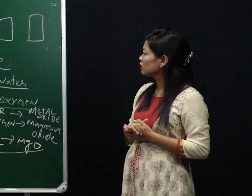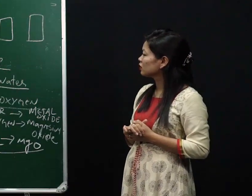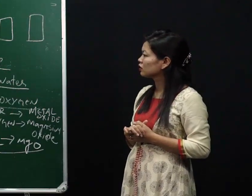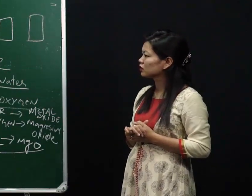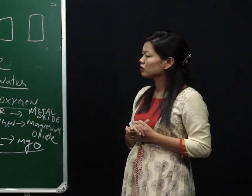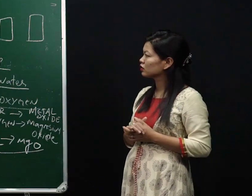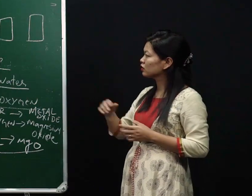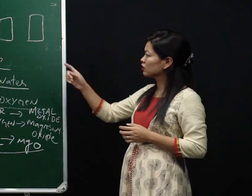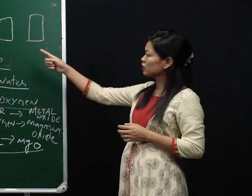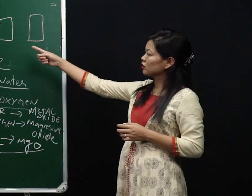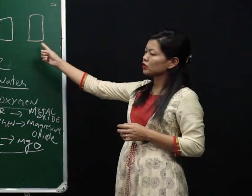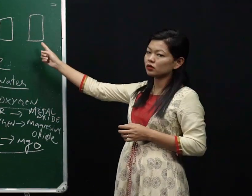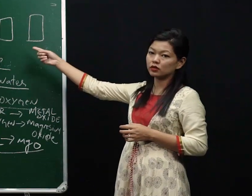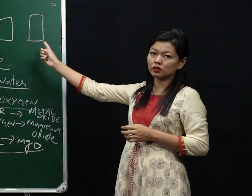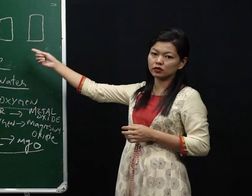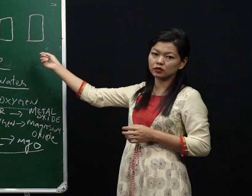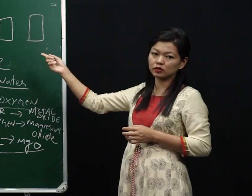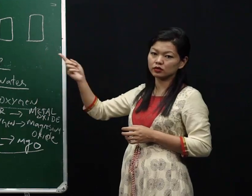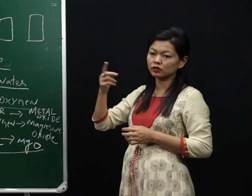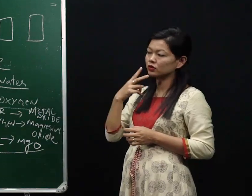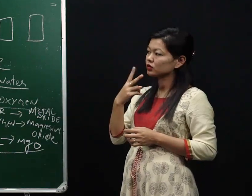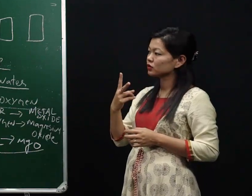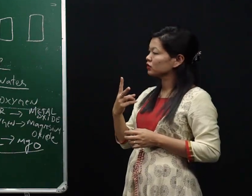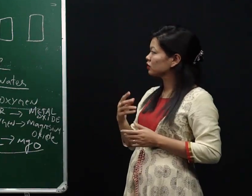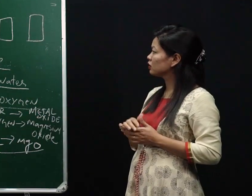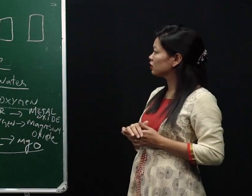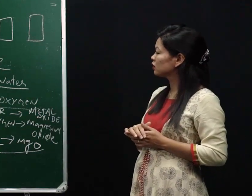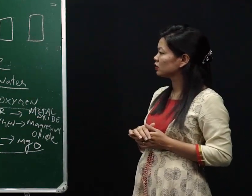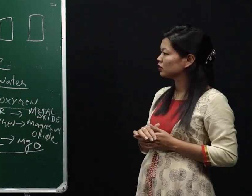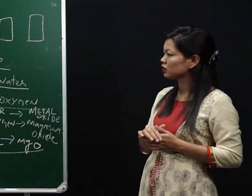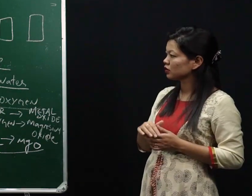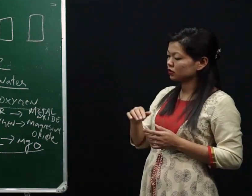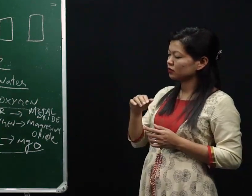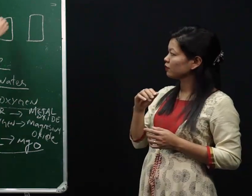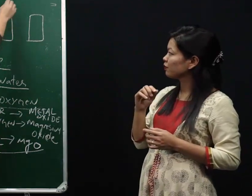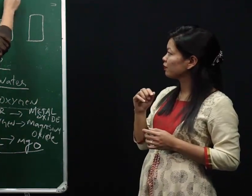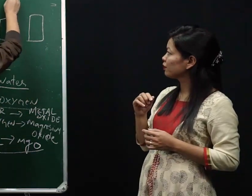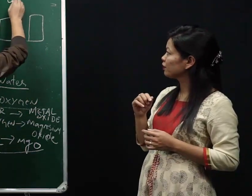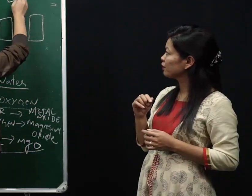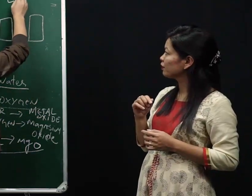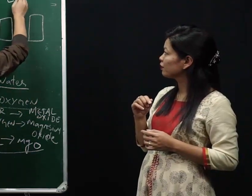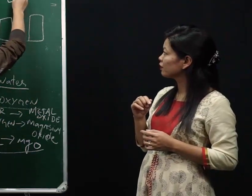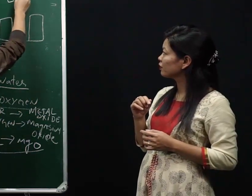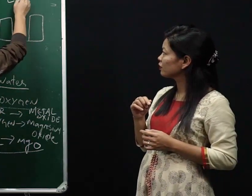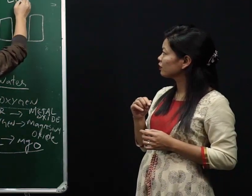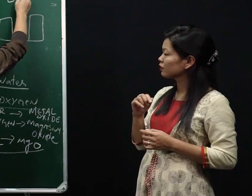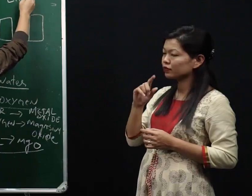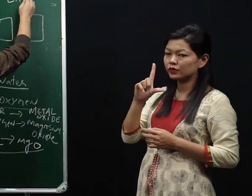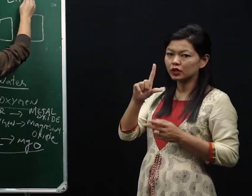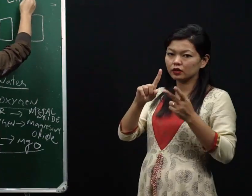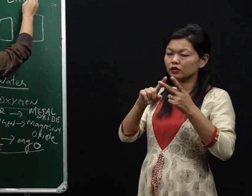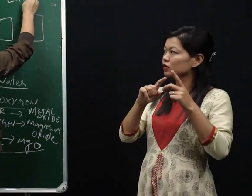okay, so these two, over here you can see, this is a litmus paper, clear? This is an...